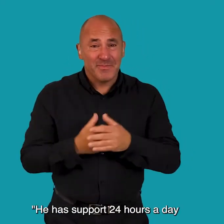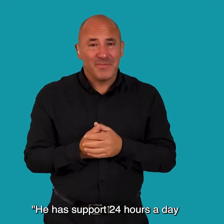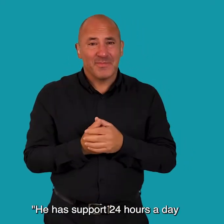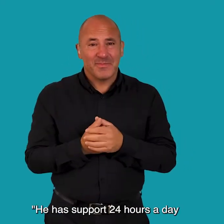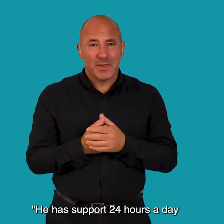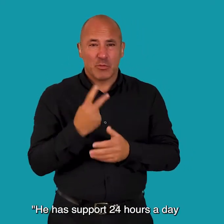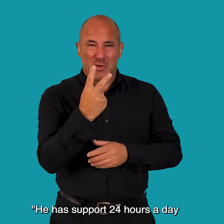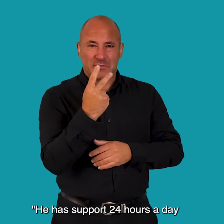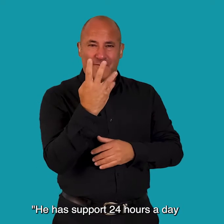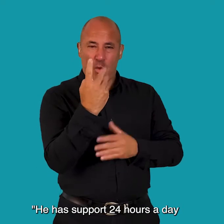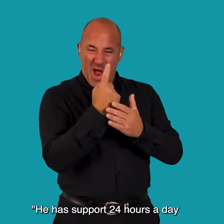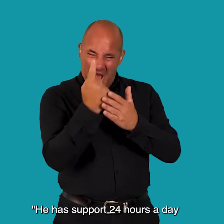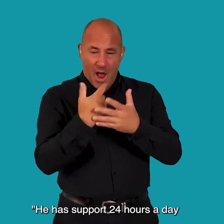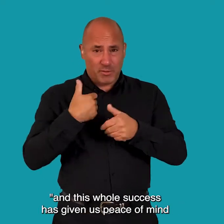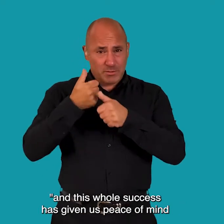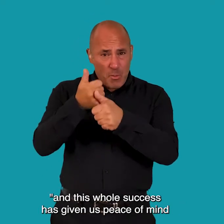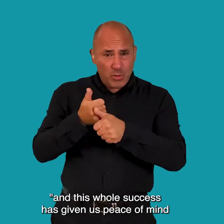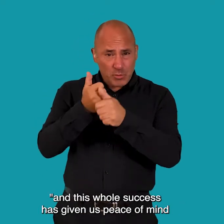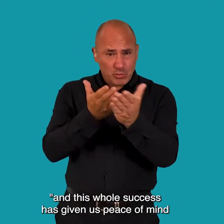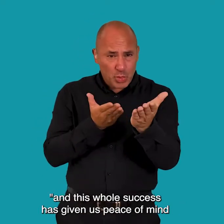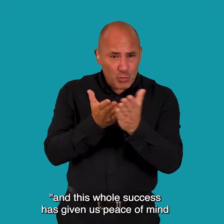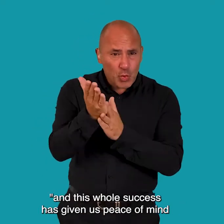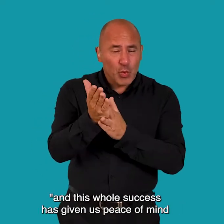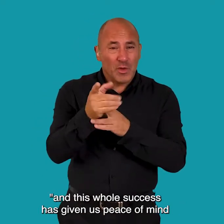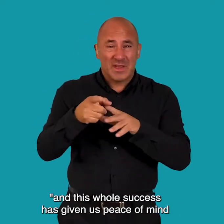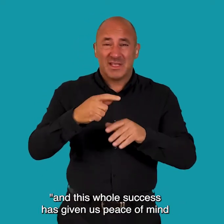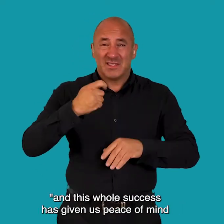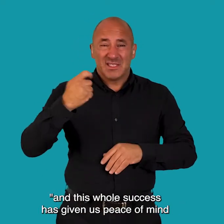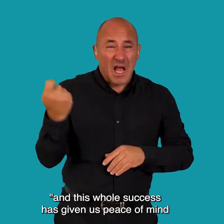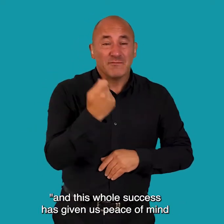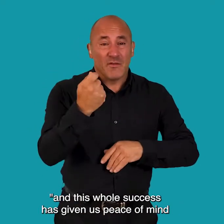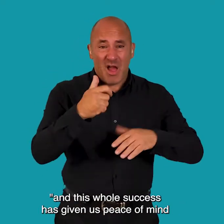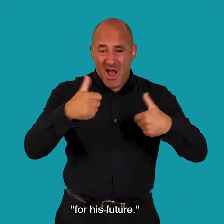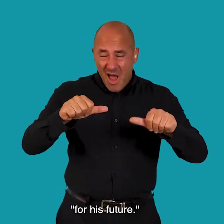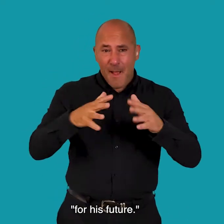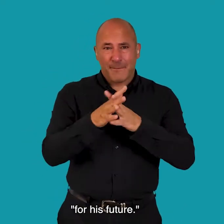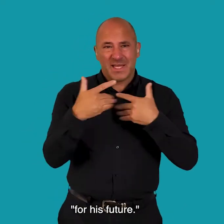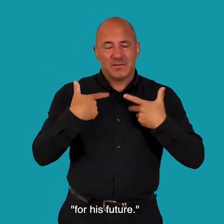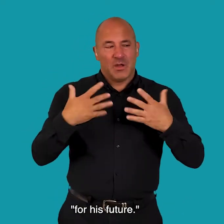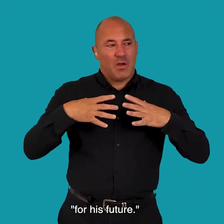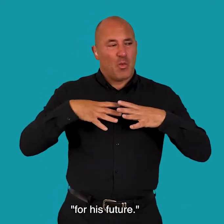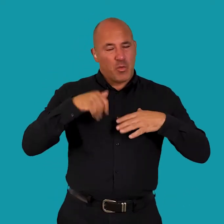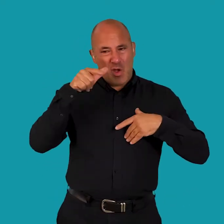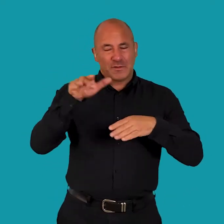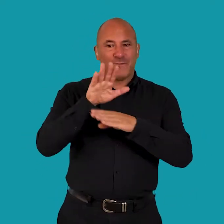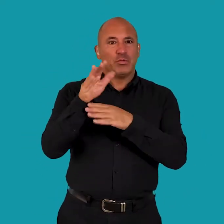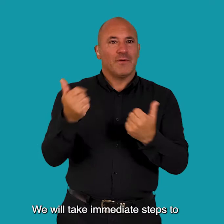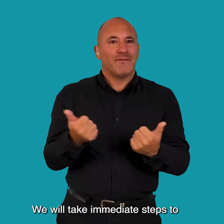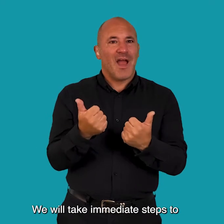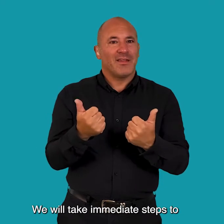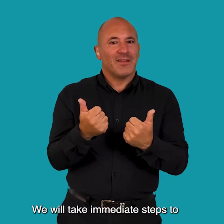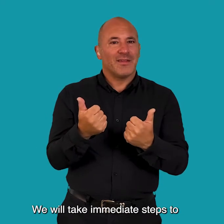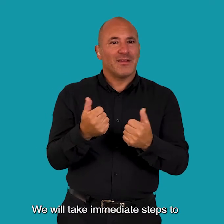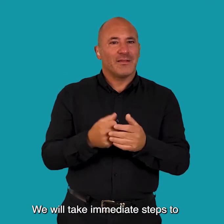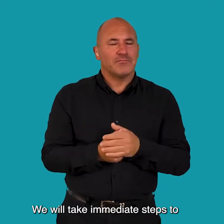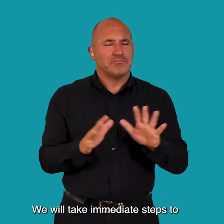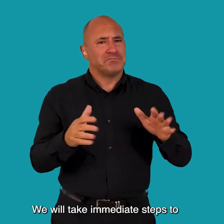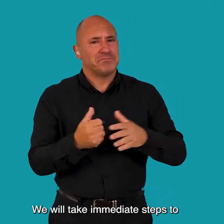support 24 hours a day, and this whole success has given us peace of mind for his future. We will take immediate steps